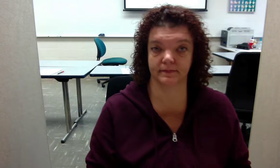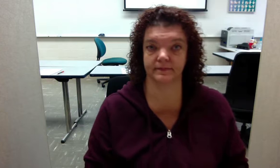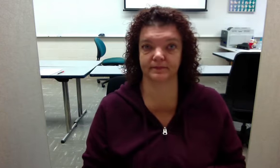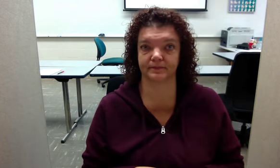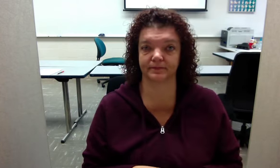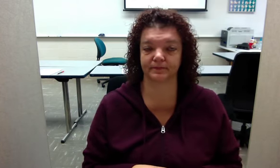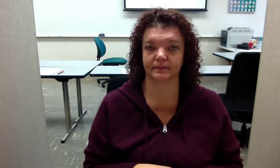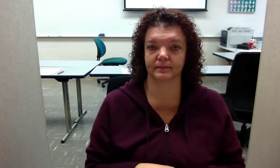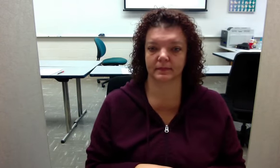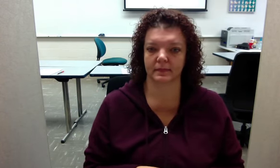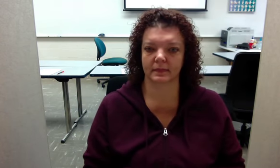for the cannons.